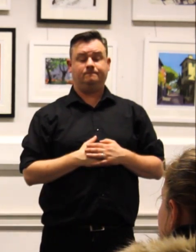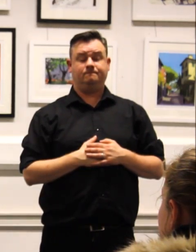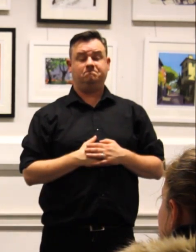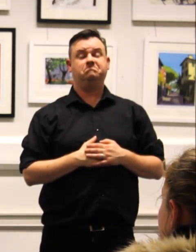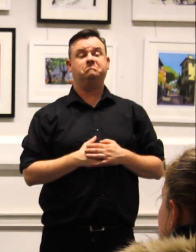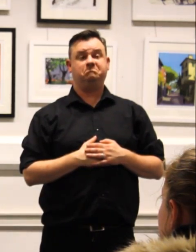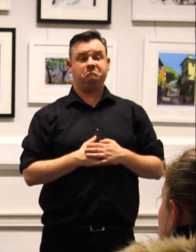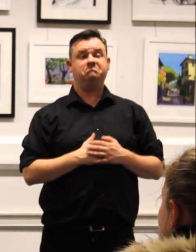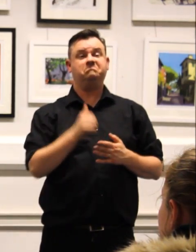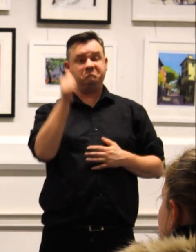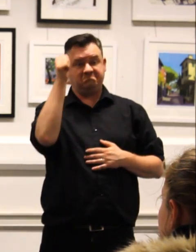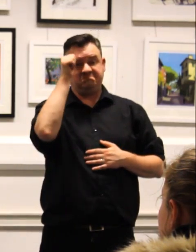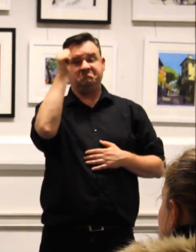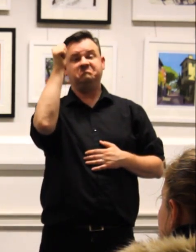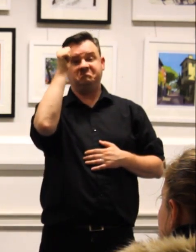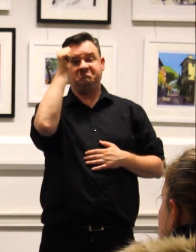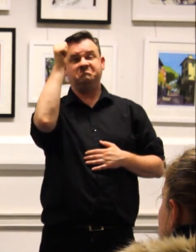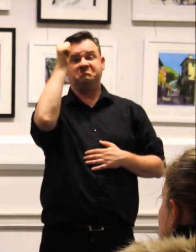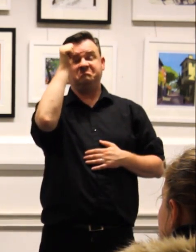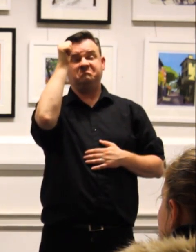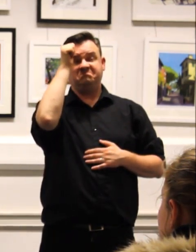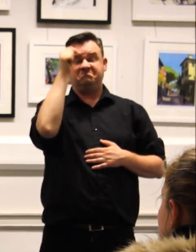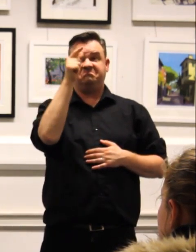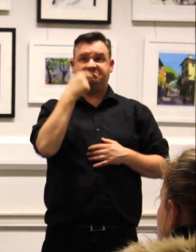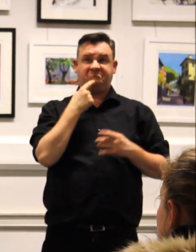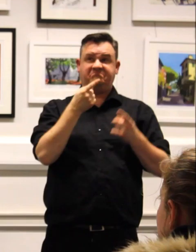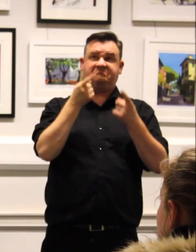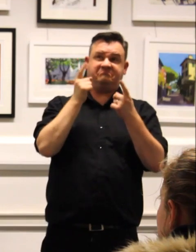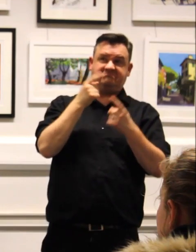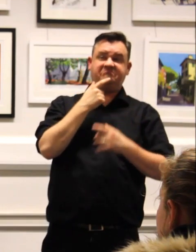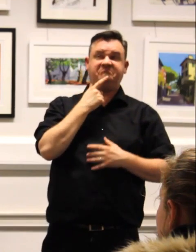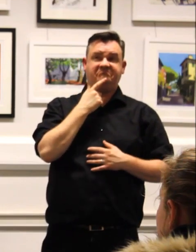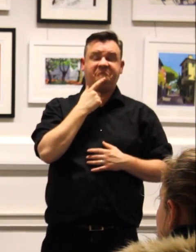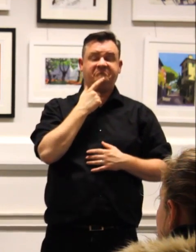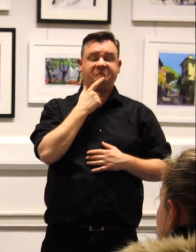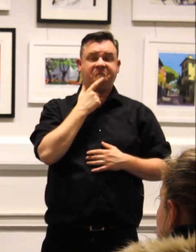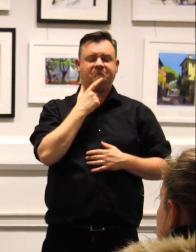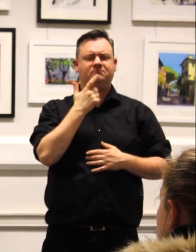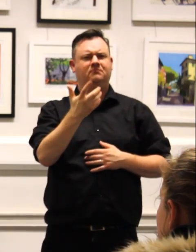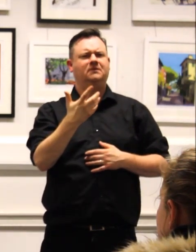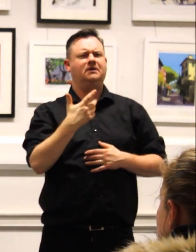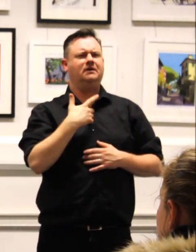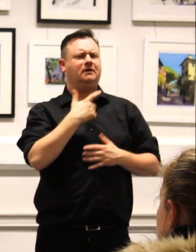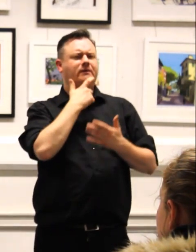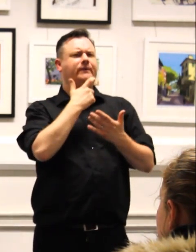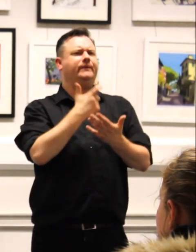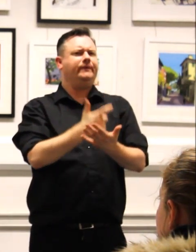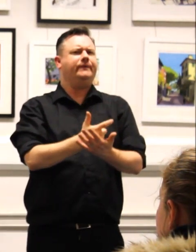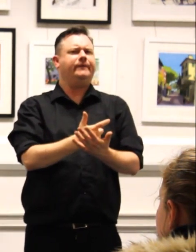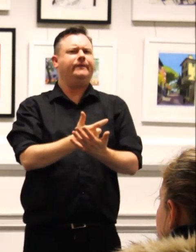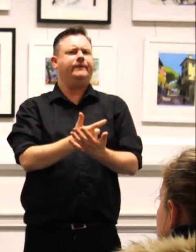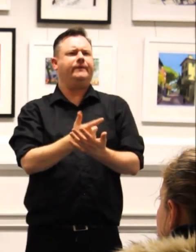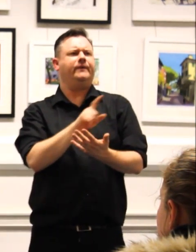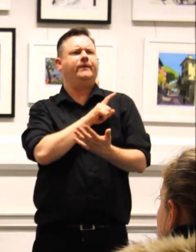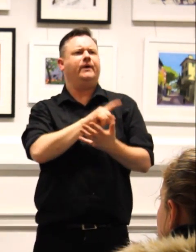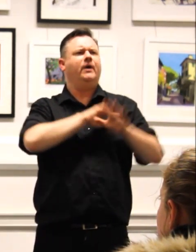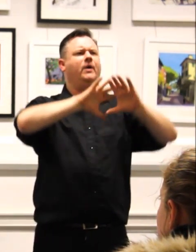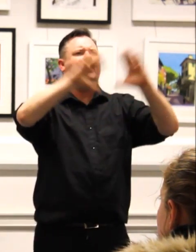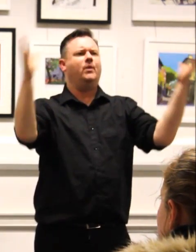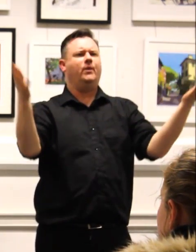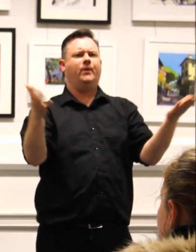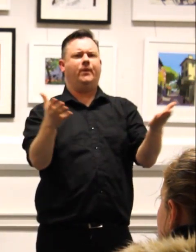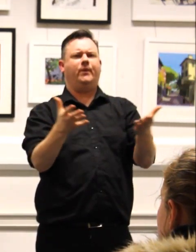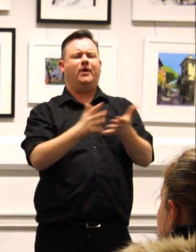See, the master statesman murmured, astounded, as the world fell